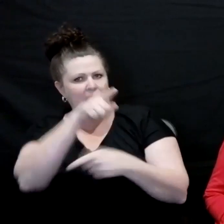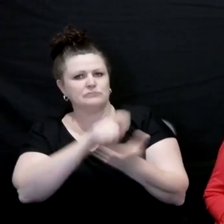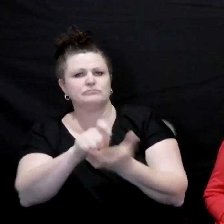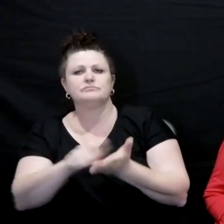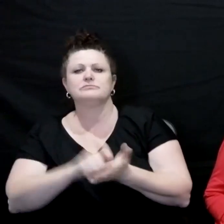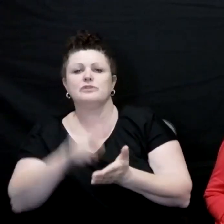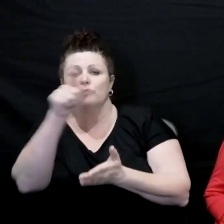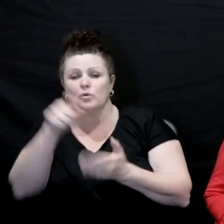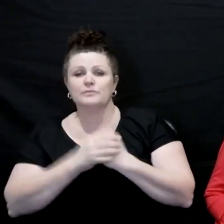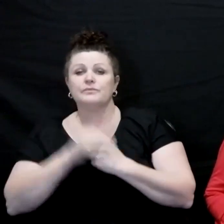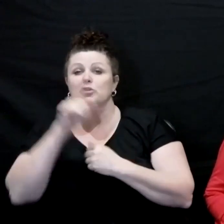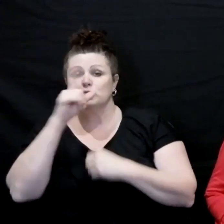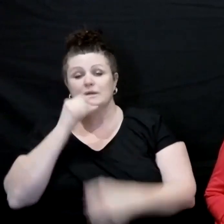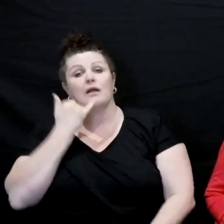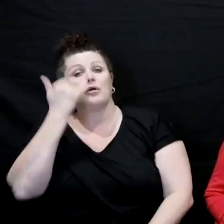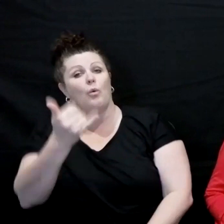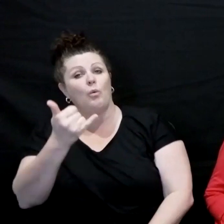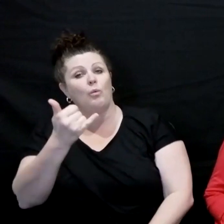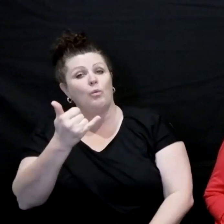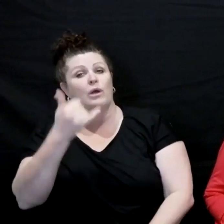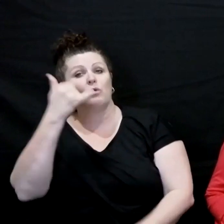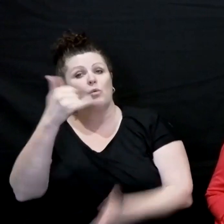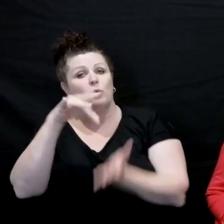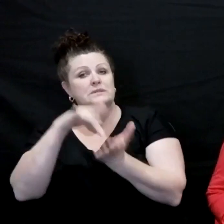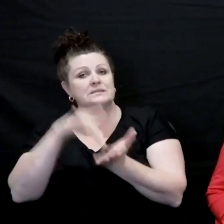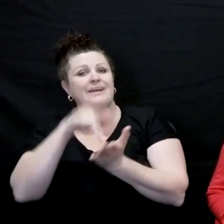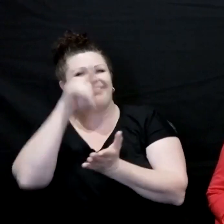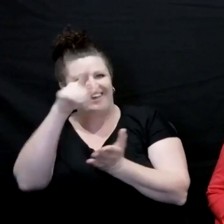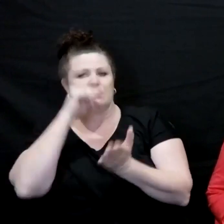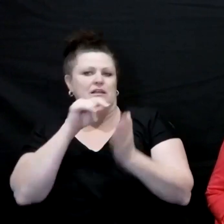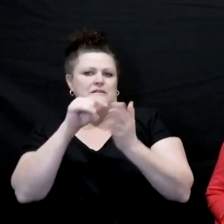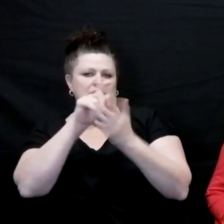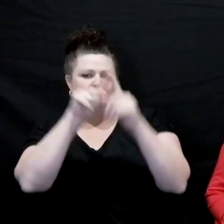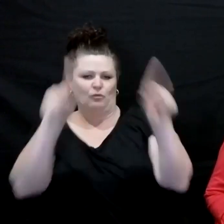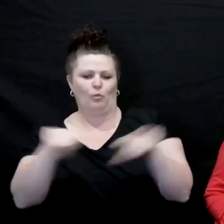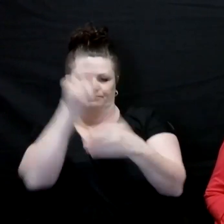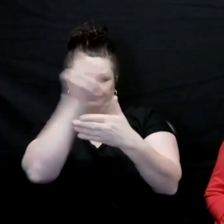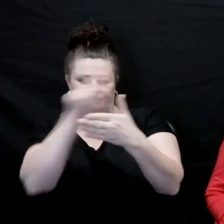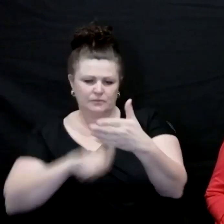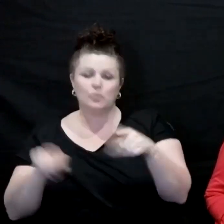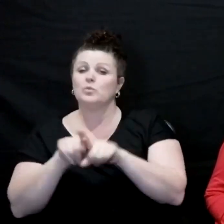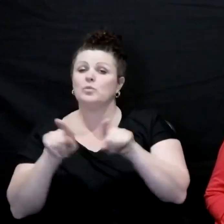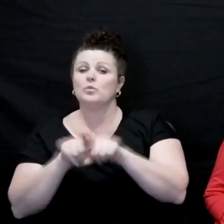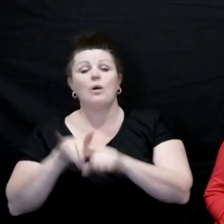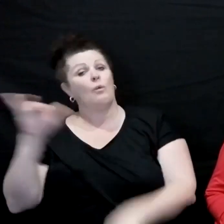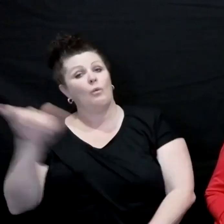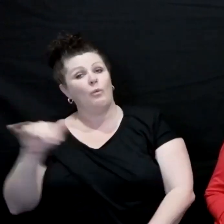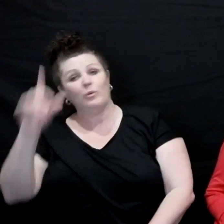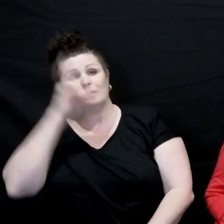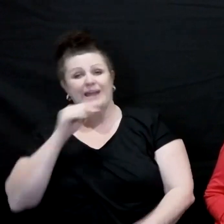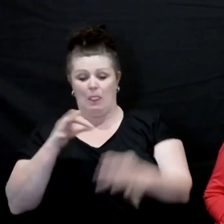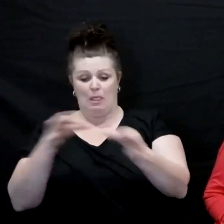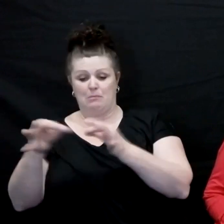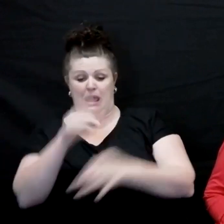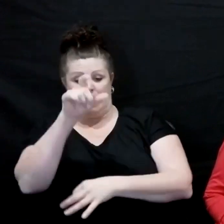up the call center and they can fill out a form for you. So you can, or you can, just talk to your planner